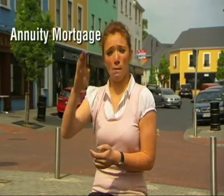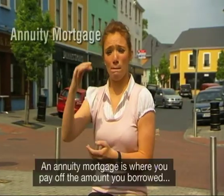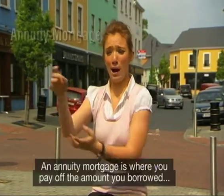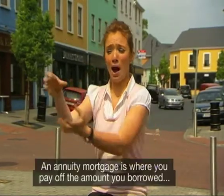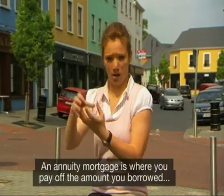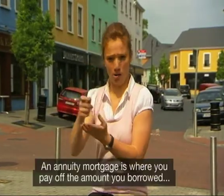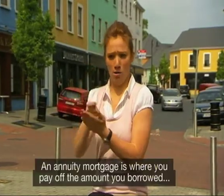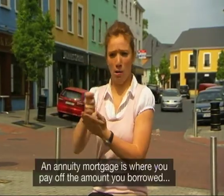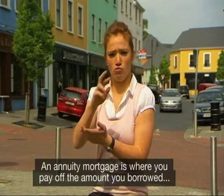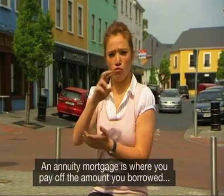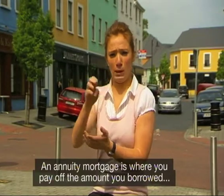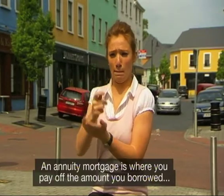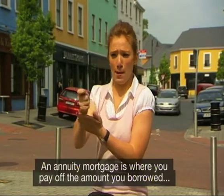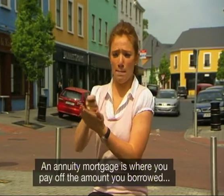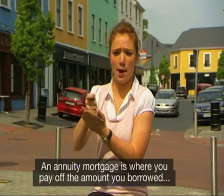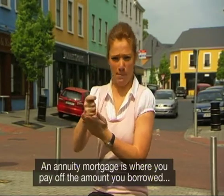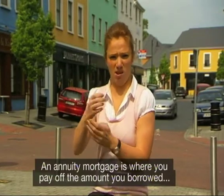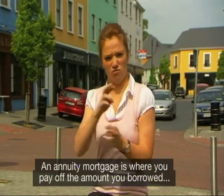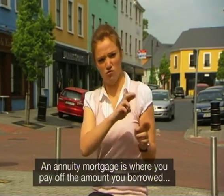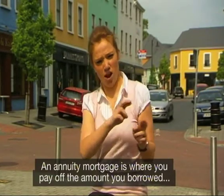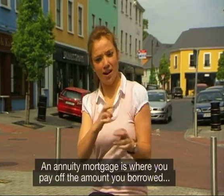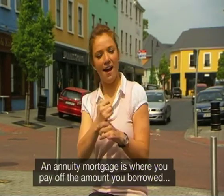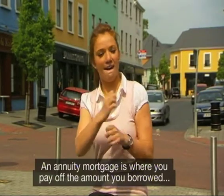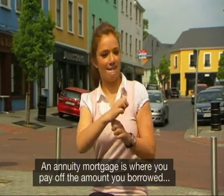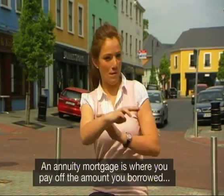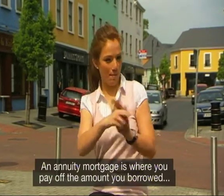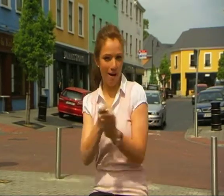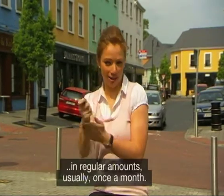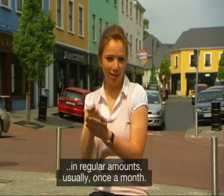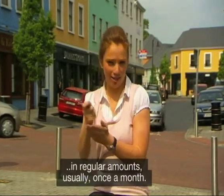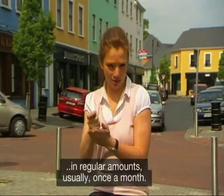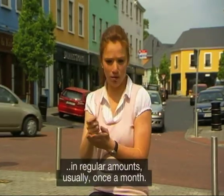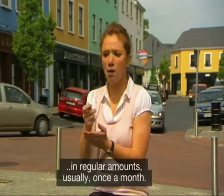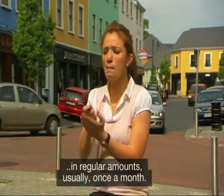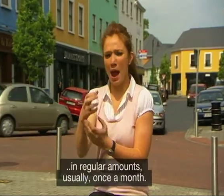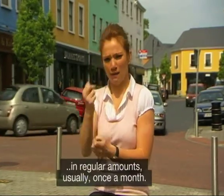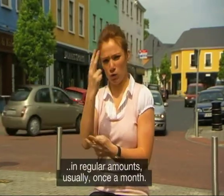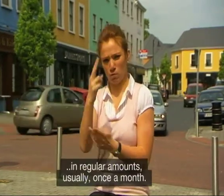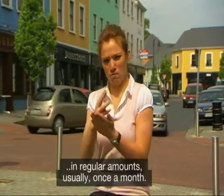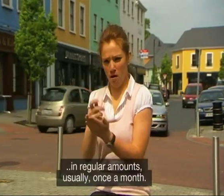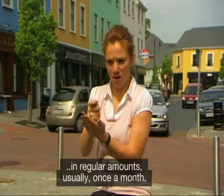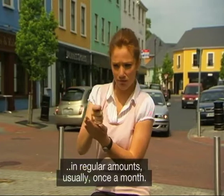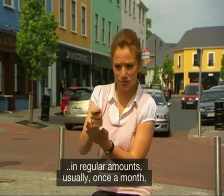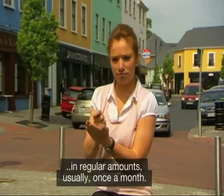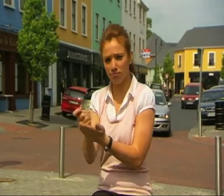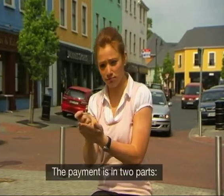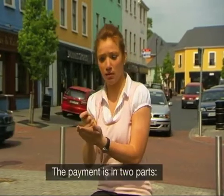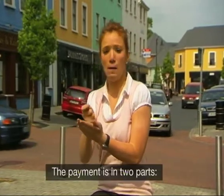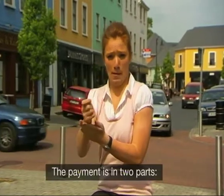An annuity mortgage is where you pay off the amount you've borrowed in regular amounts. Usually once a month. The payment is in